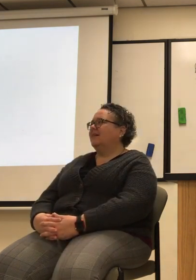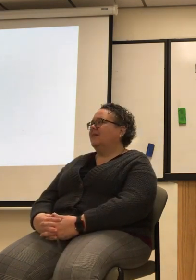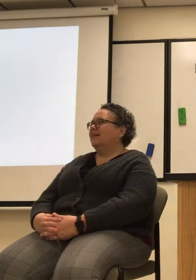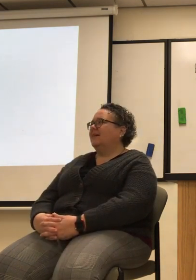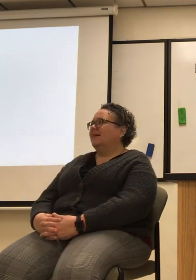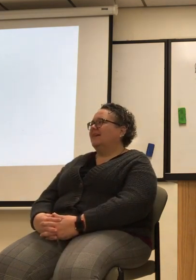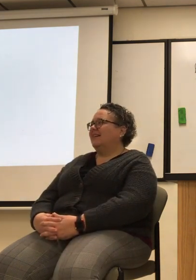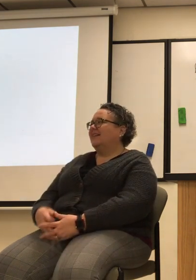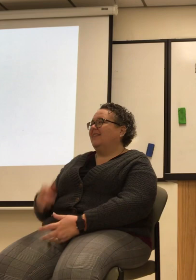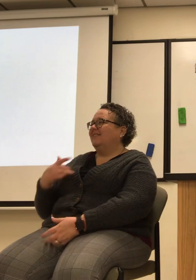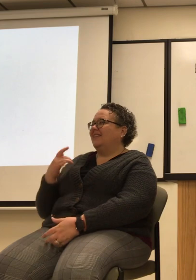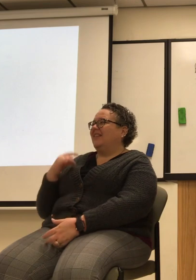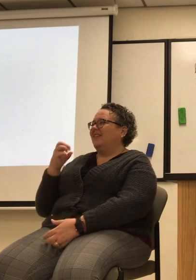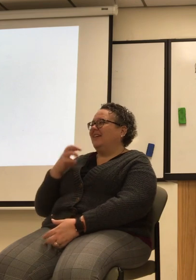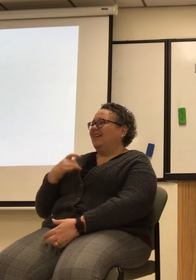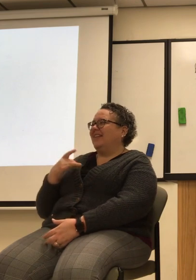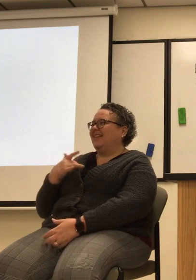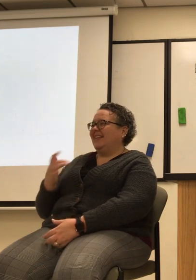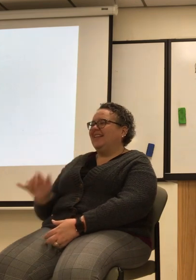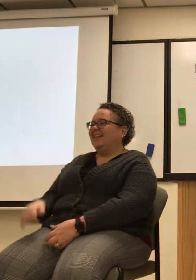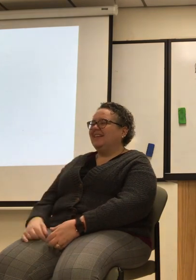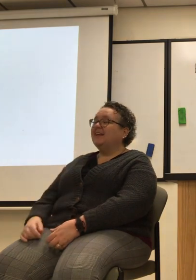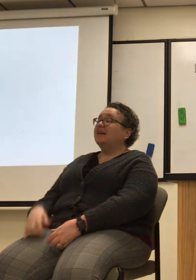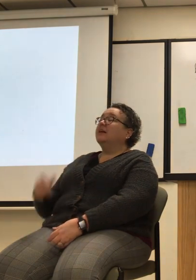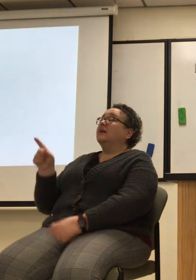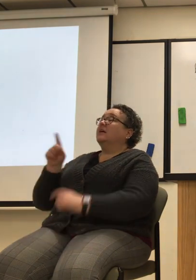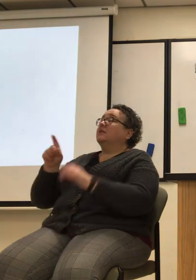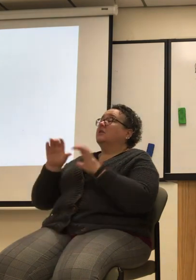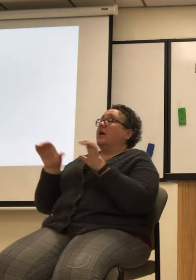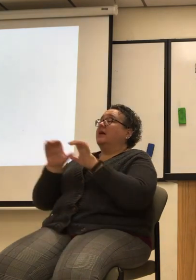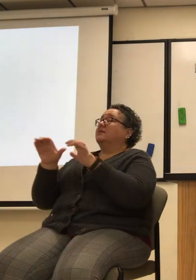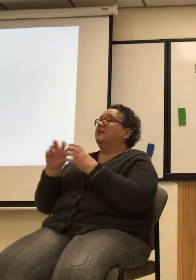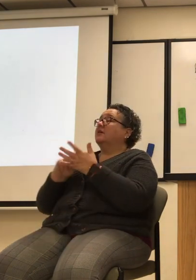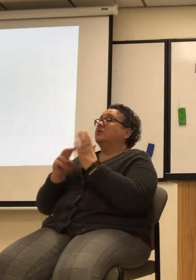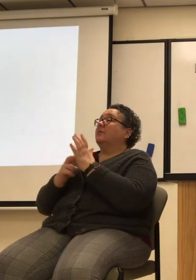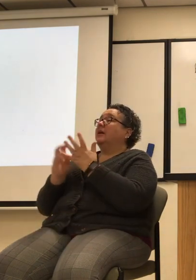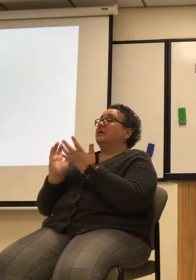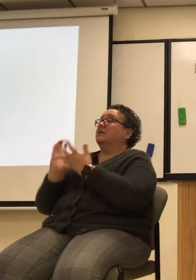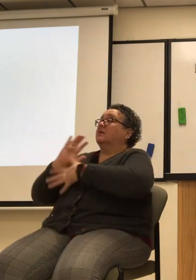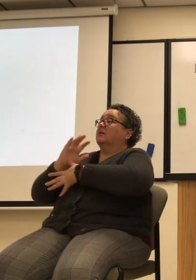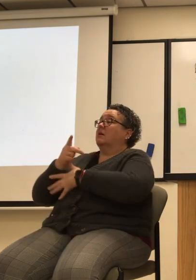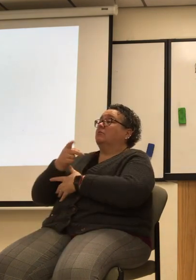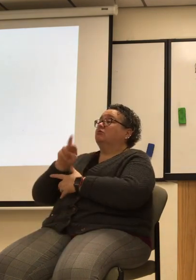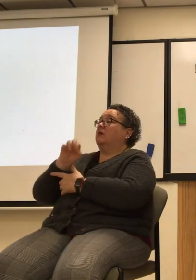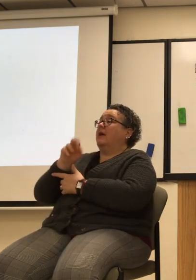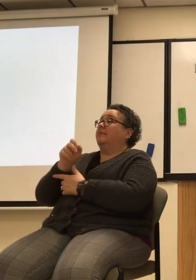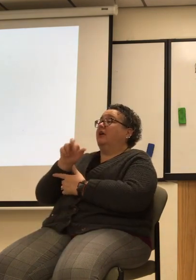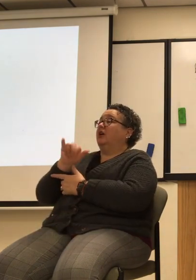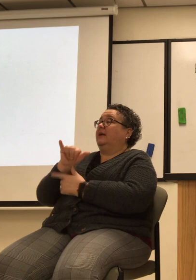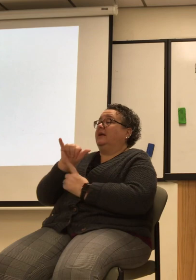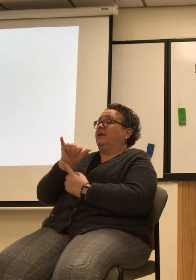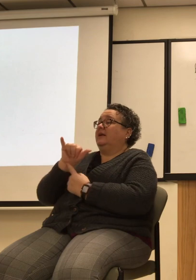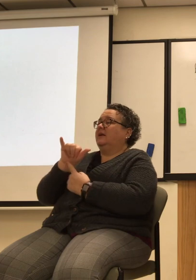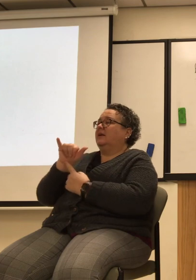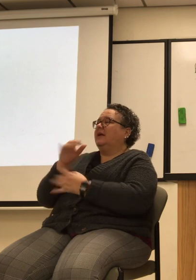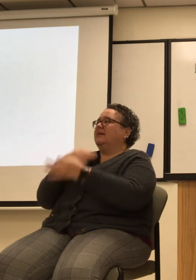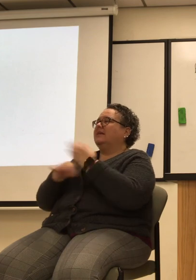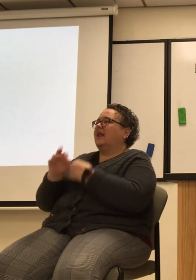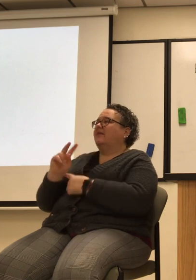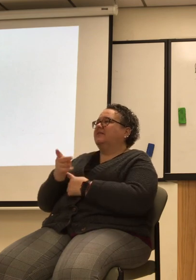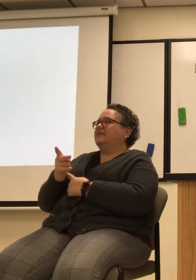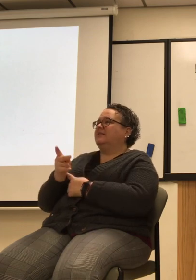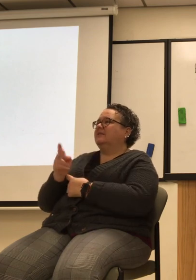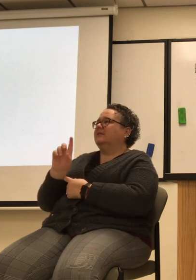Now, active transport is vesicular transport. When they put the word primary in front of it, it as opposed to secondary